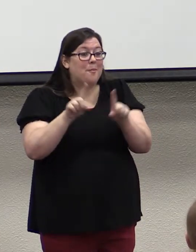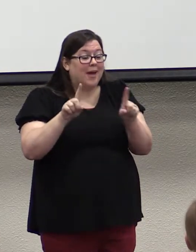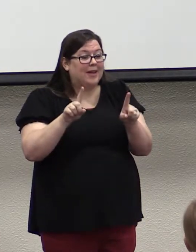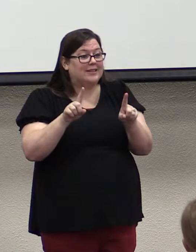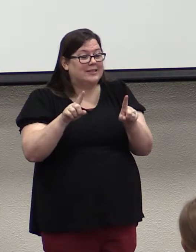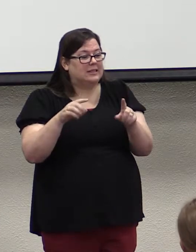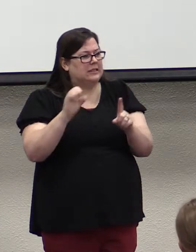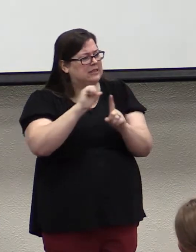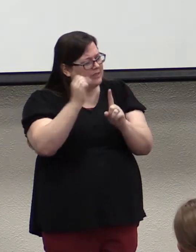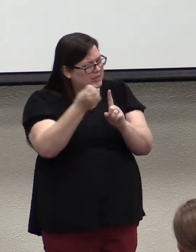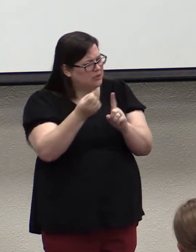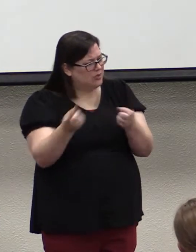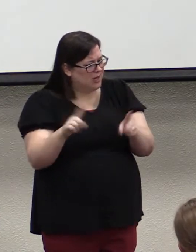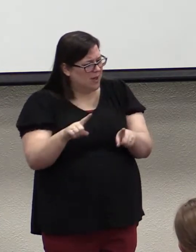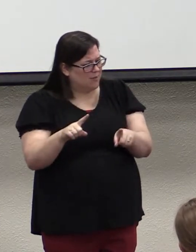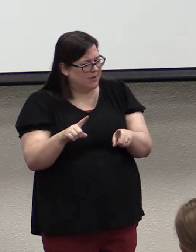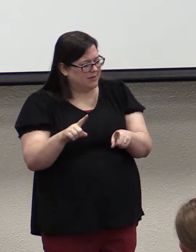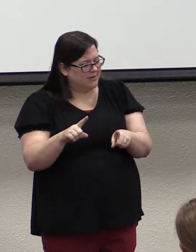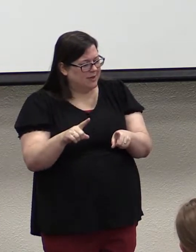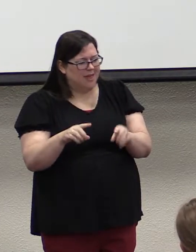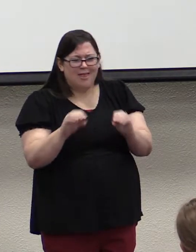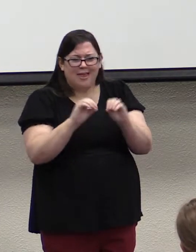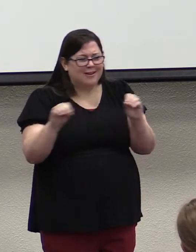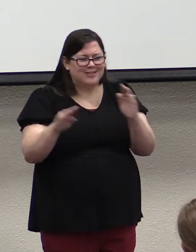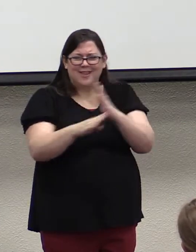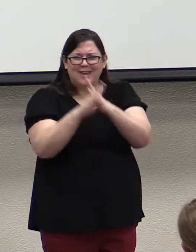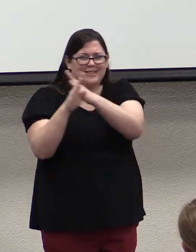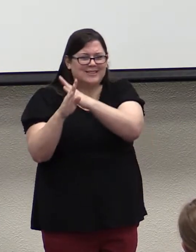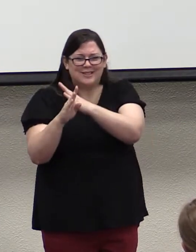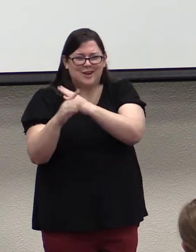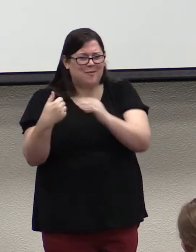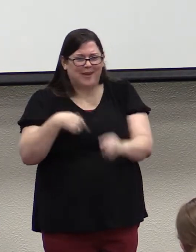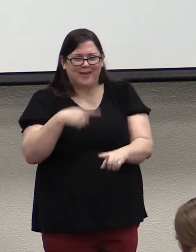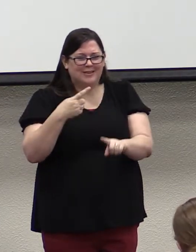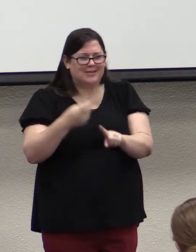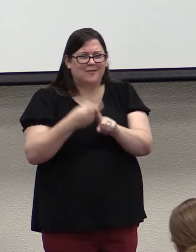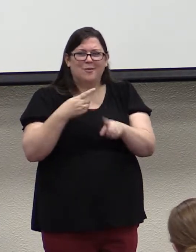what's preventing us from looking up and saying, here we go, God, help me with this?